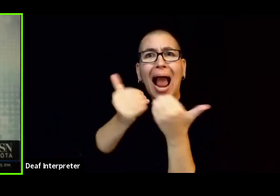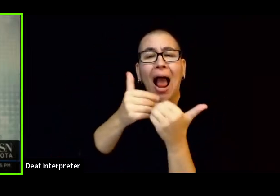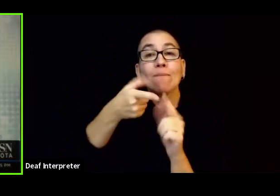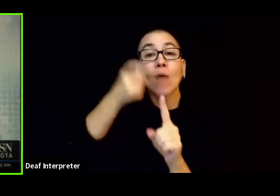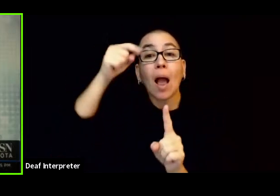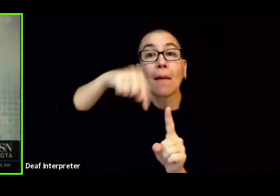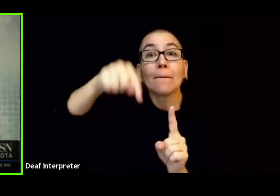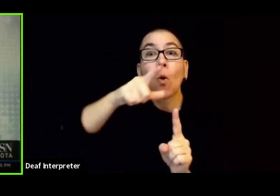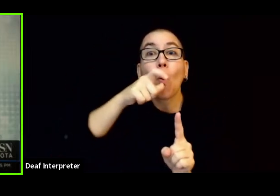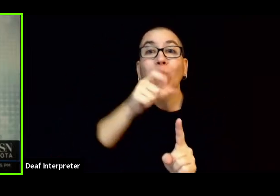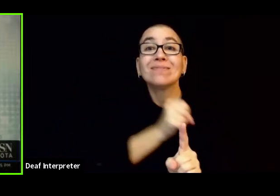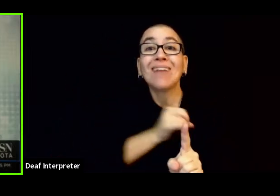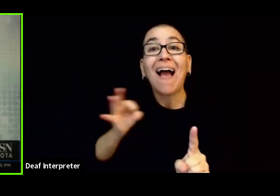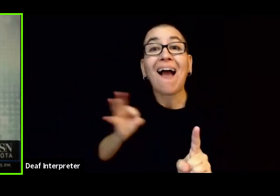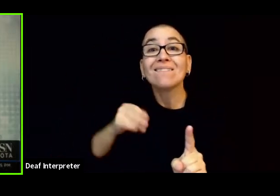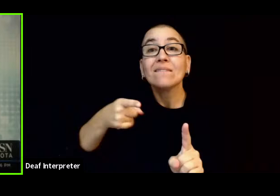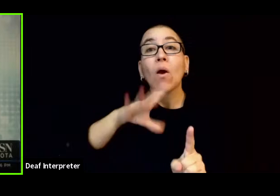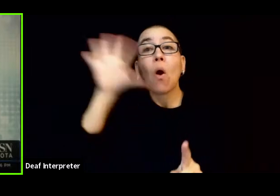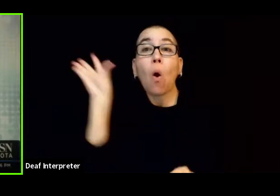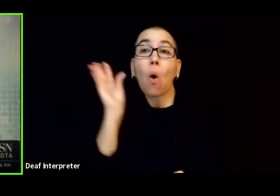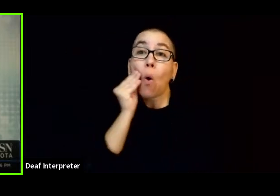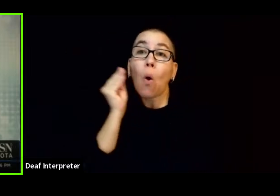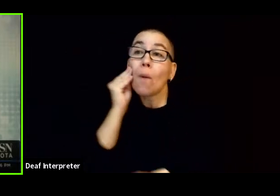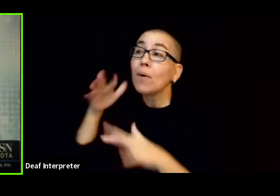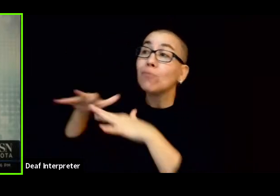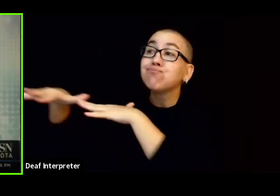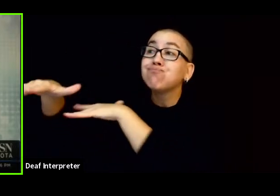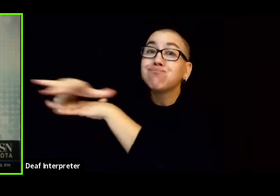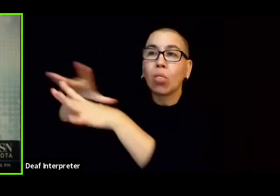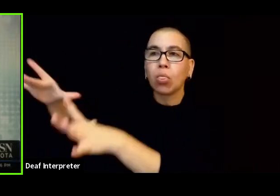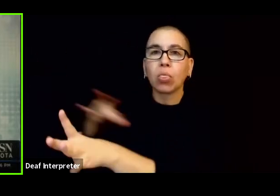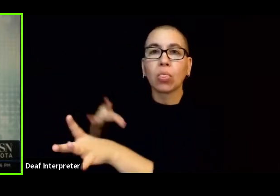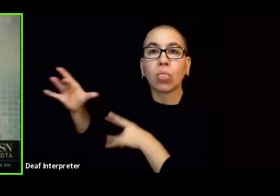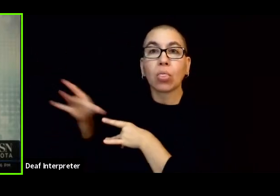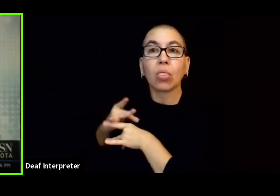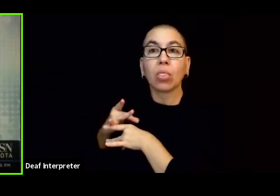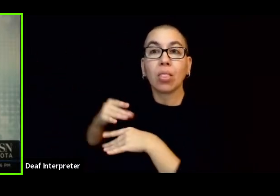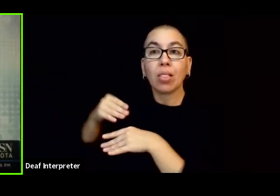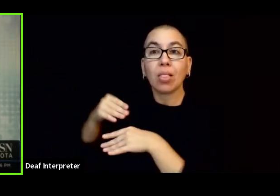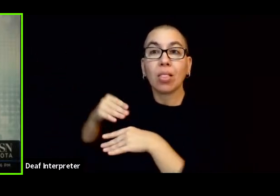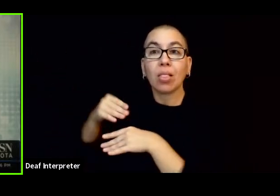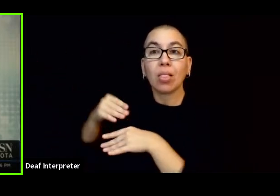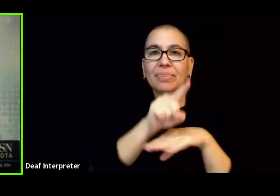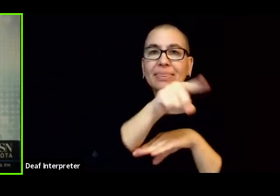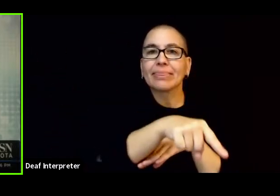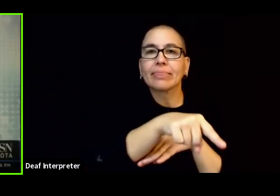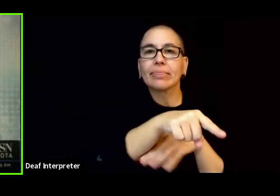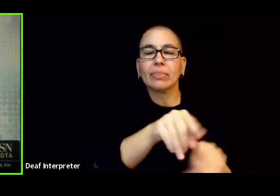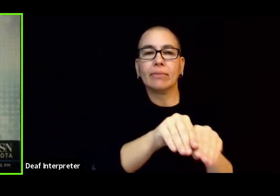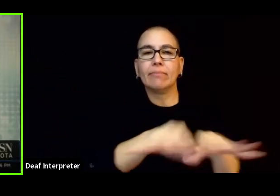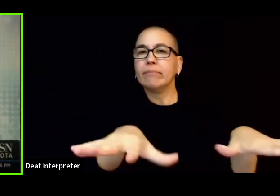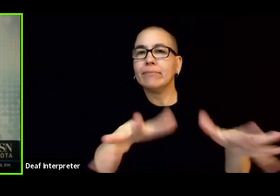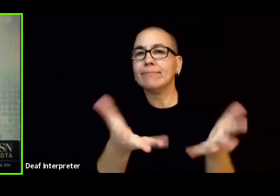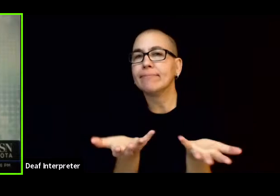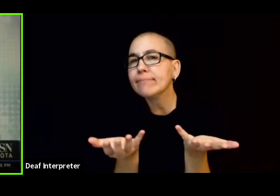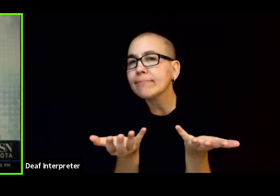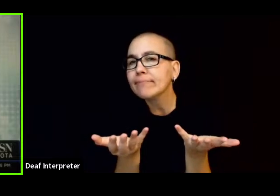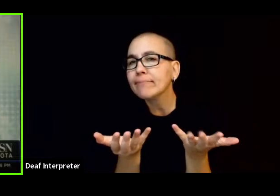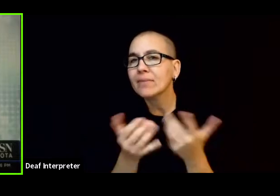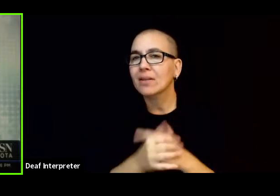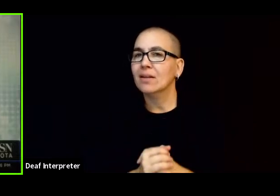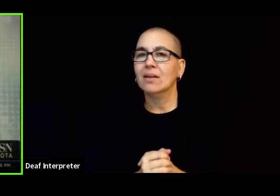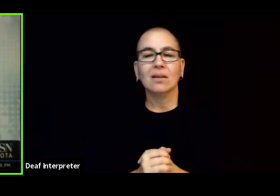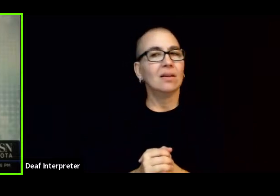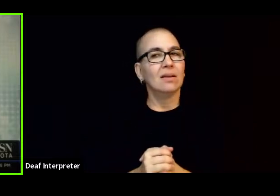have it. And as the number of cases in the community continues to increase, it's increasingly likely that these hard-won